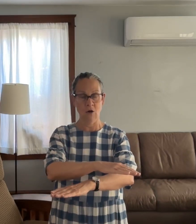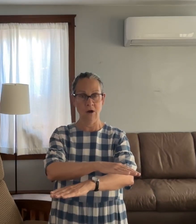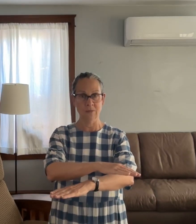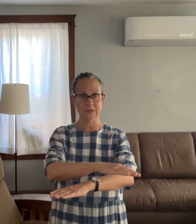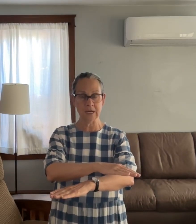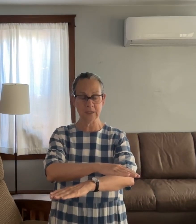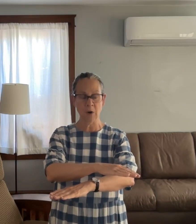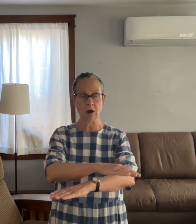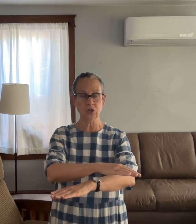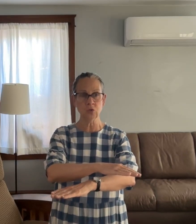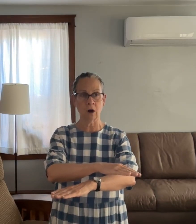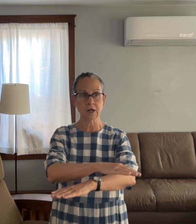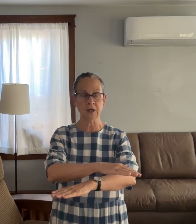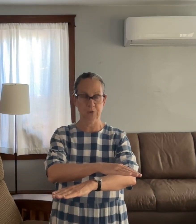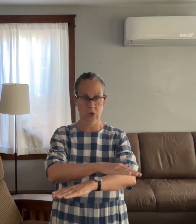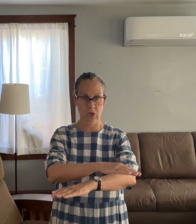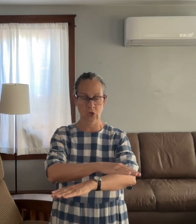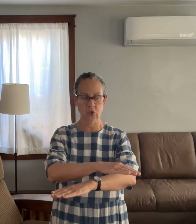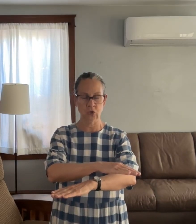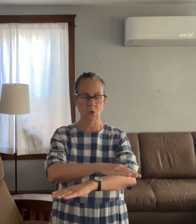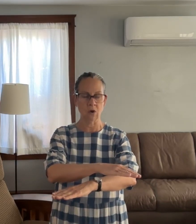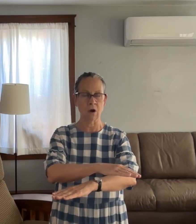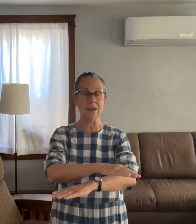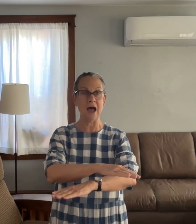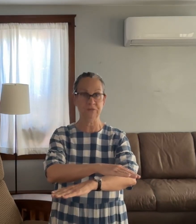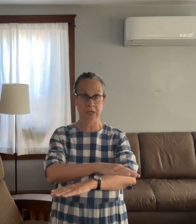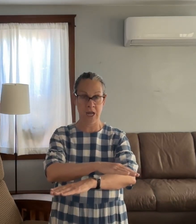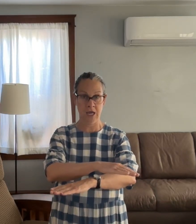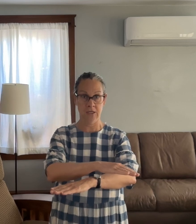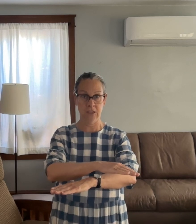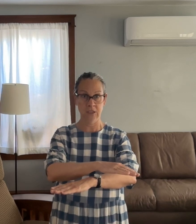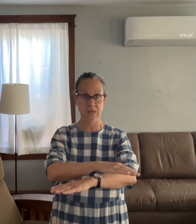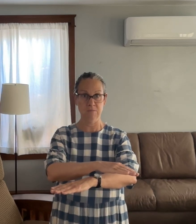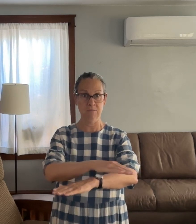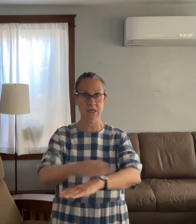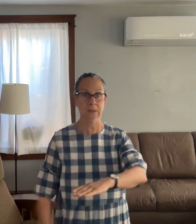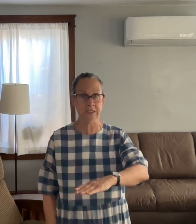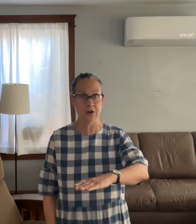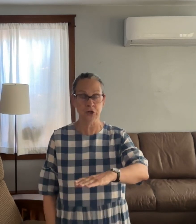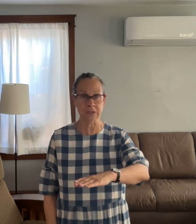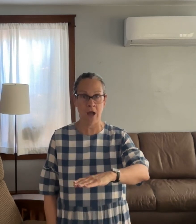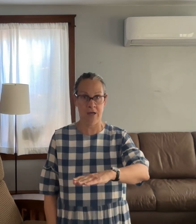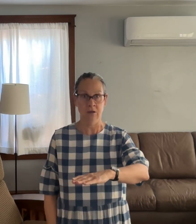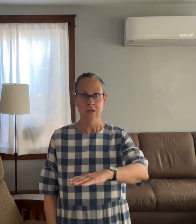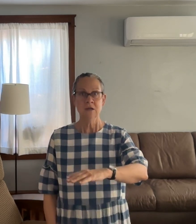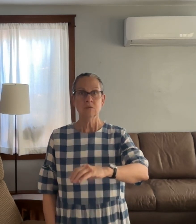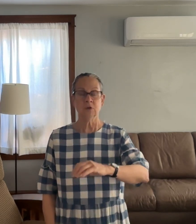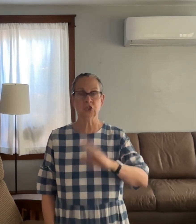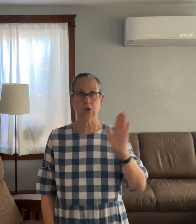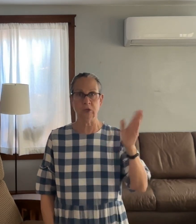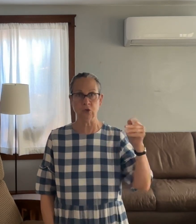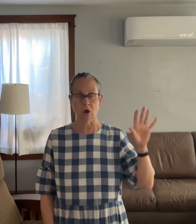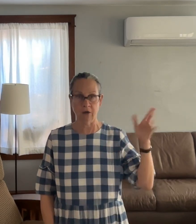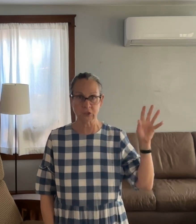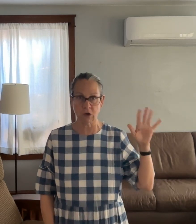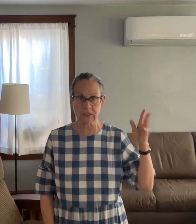on this next part, you are going to put your left hand immediately down on your side, because you're going to be doing all this crazy stuff